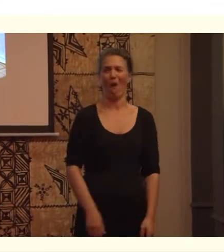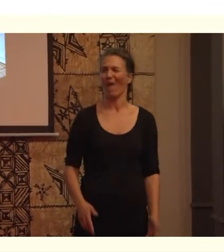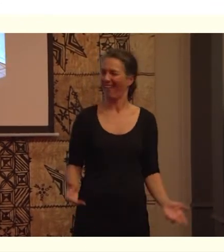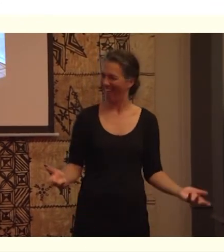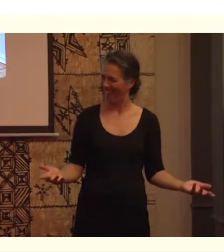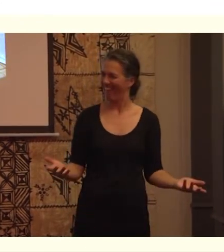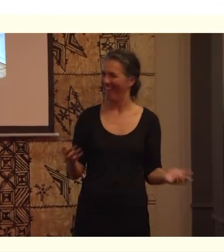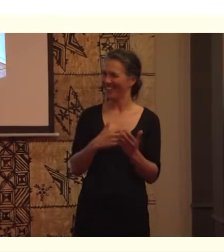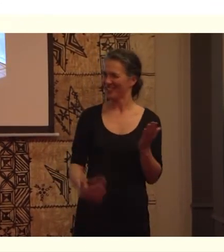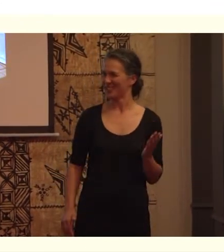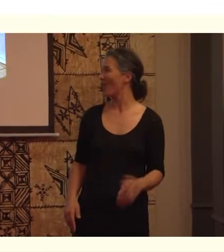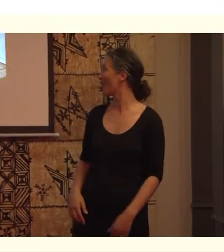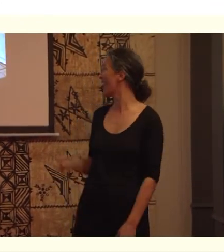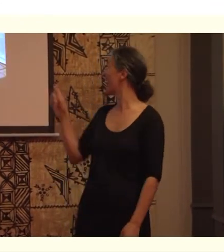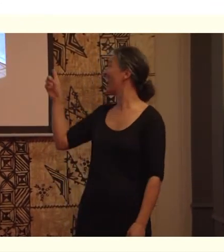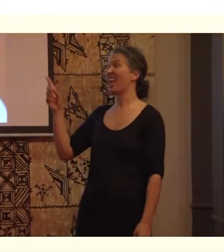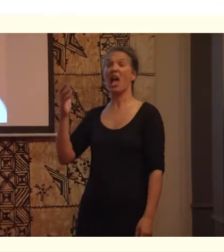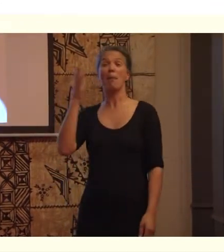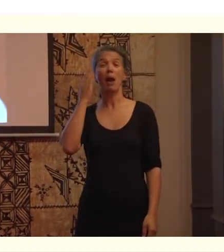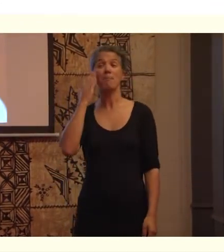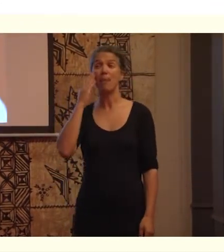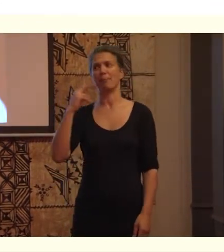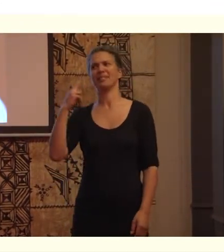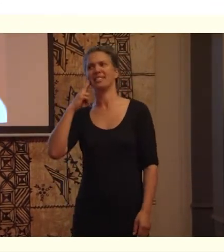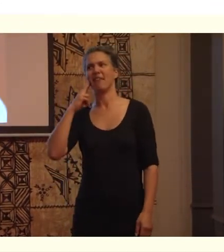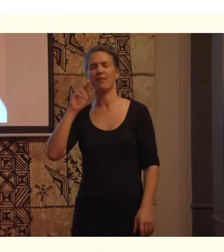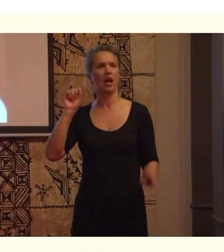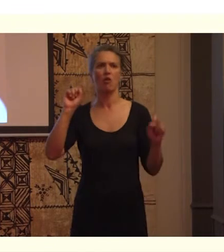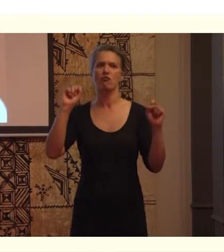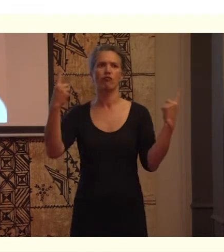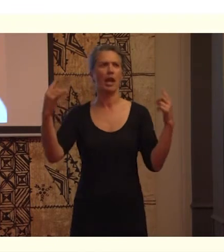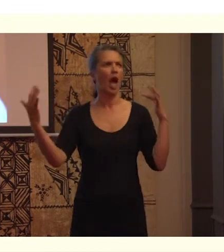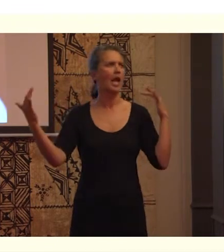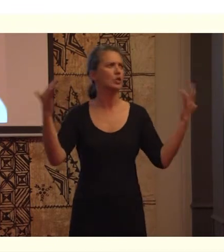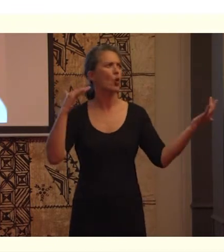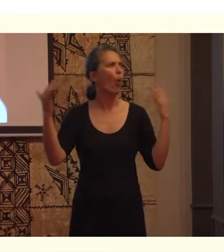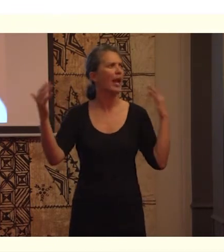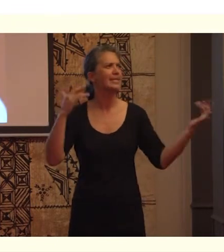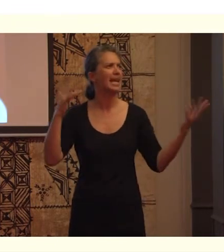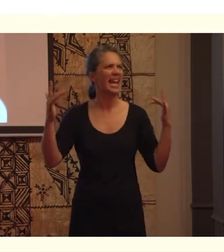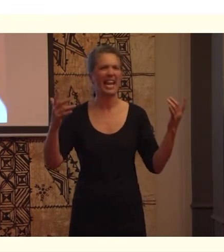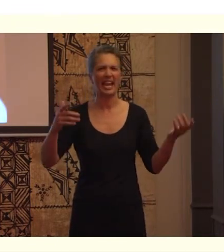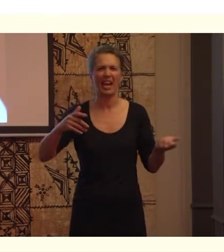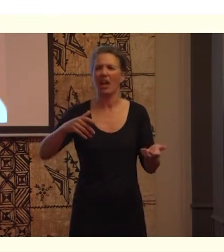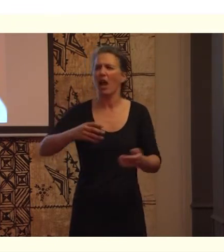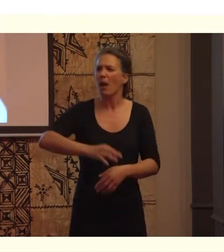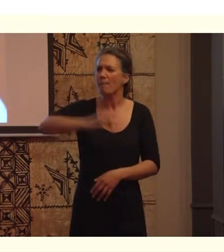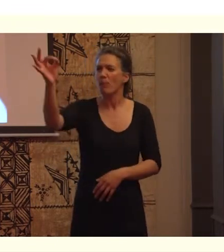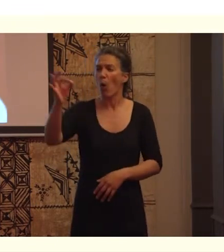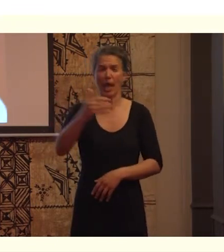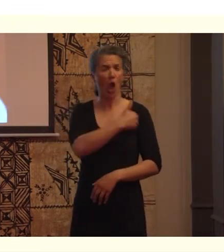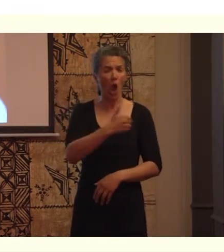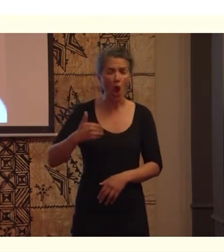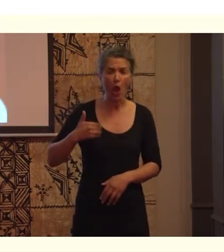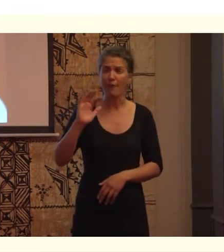one is just dishes. My mum doesn't realise how loud she is. She made huge rackets in the morning. She's an early riser,